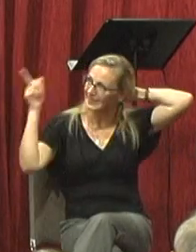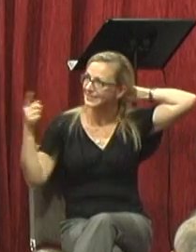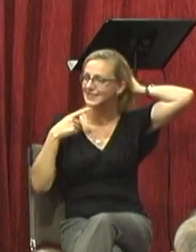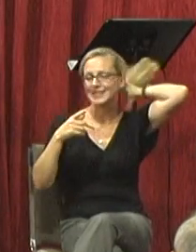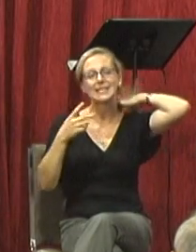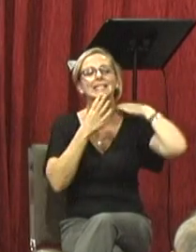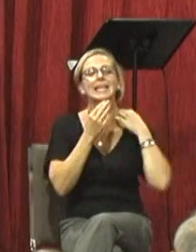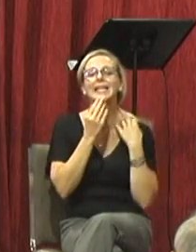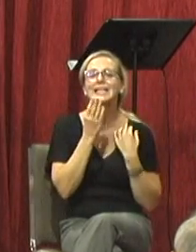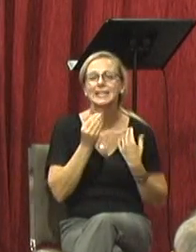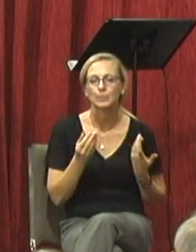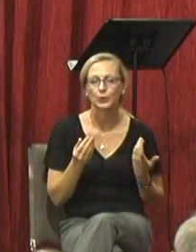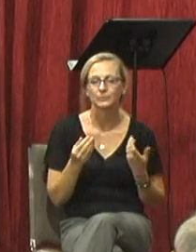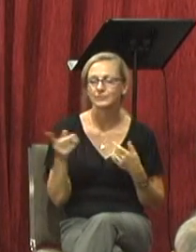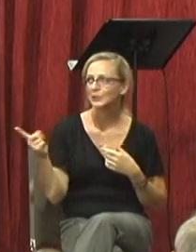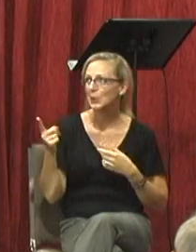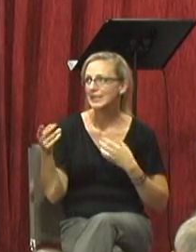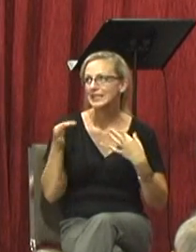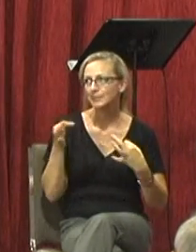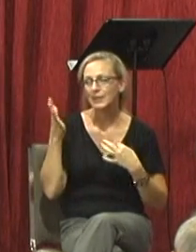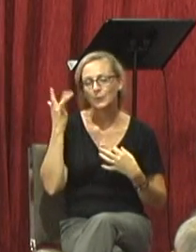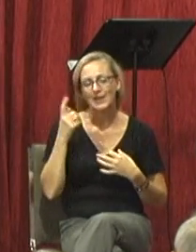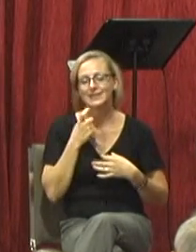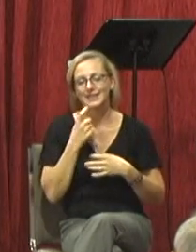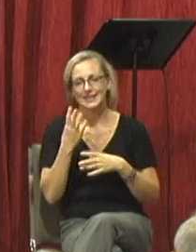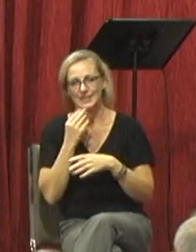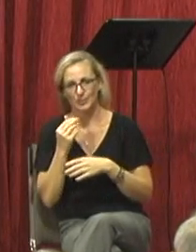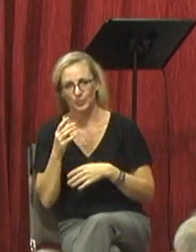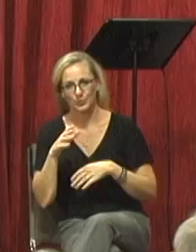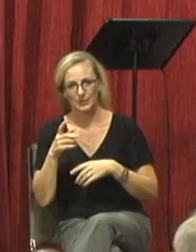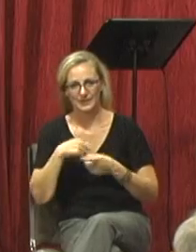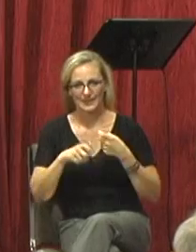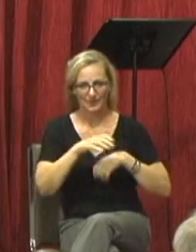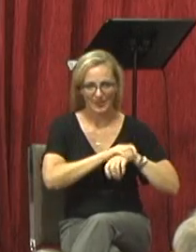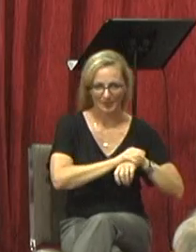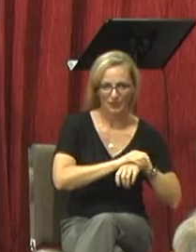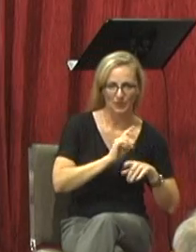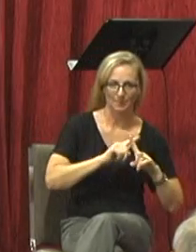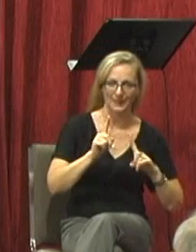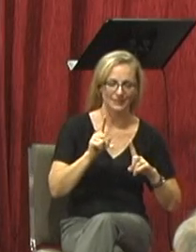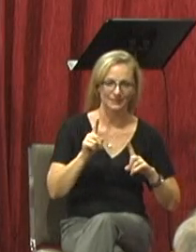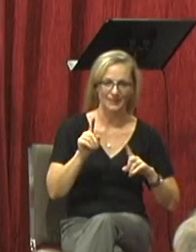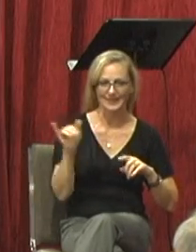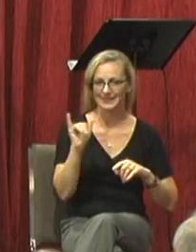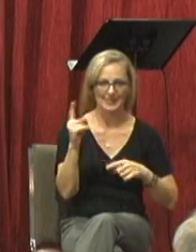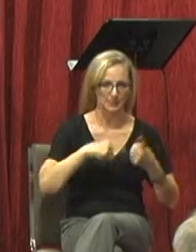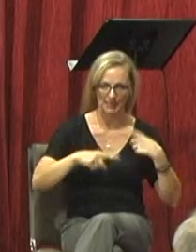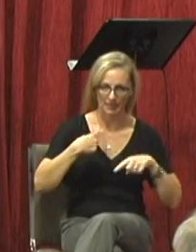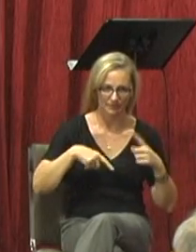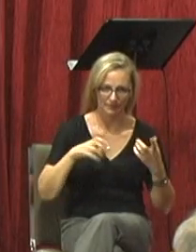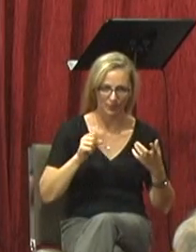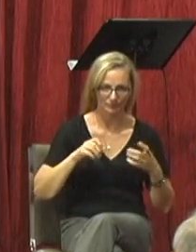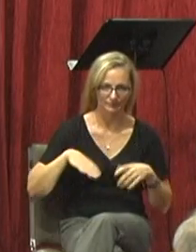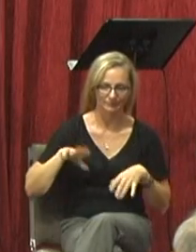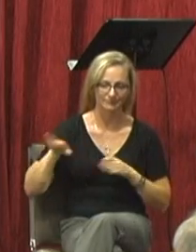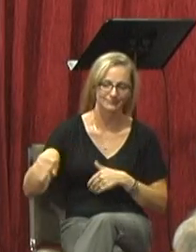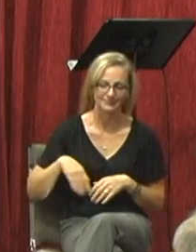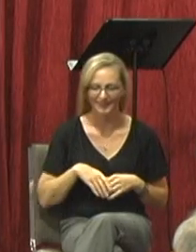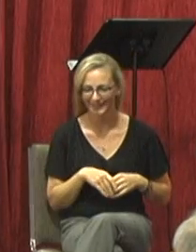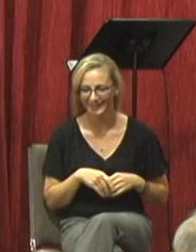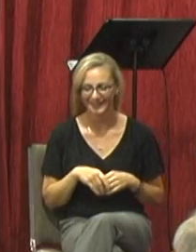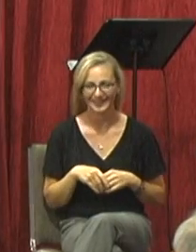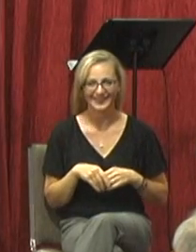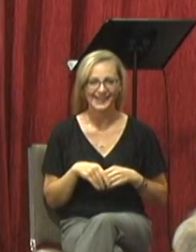I hear the word priest, I think of a Catholic church leader. All right, so it's interesting that priests or